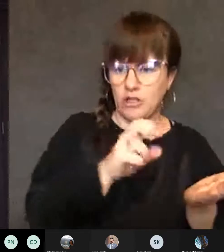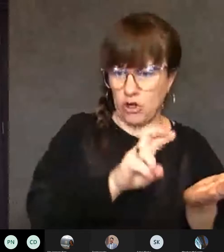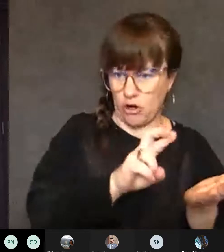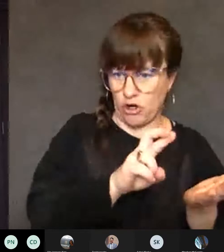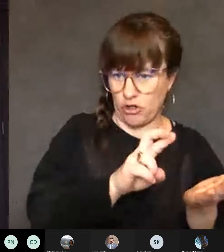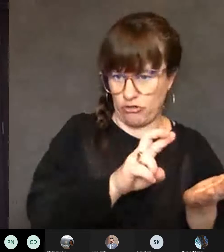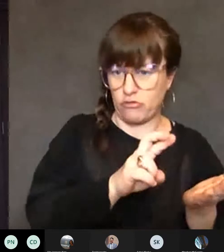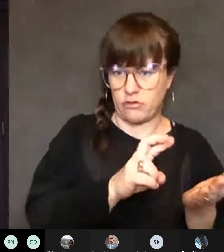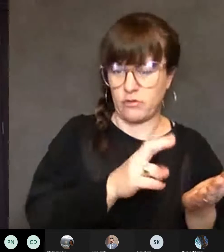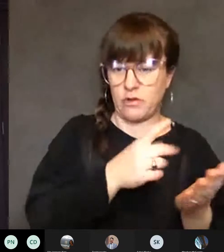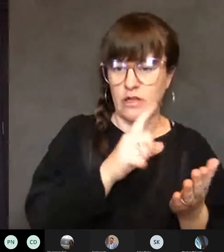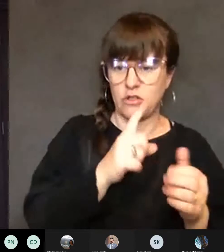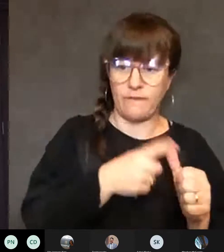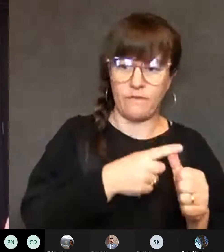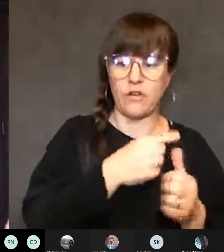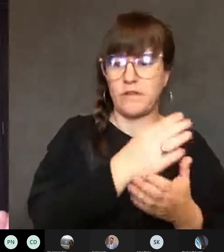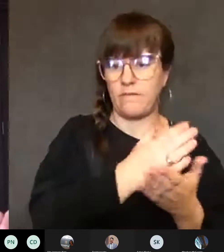And